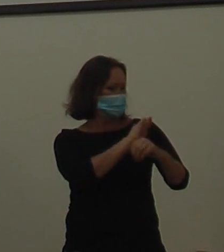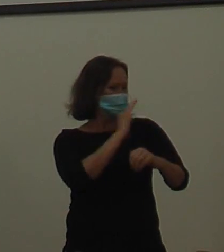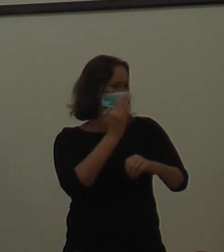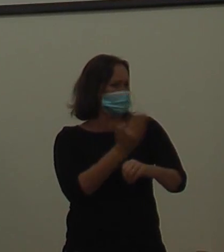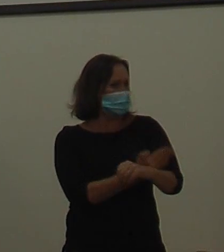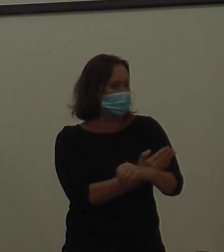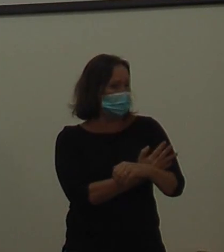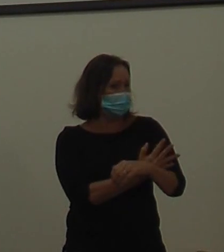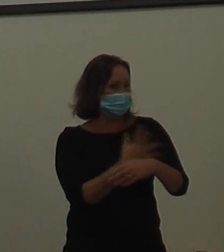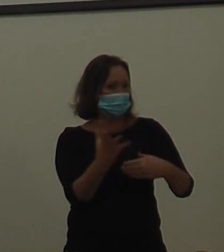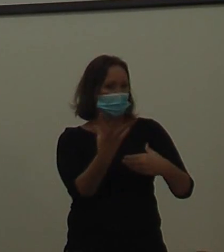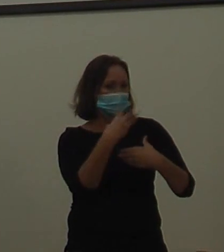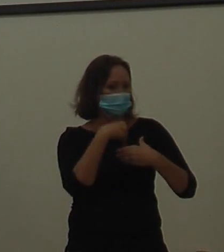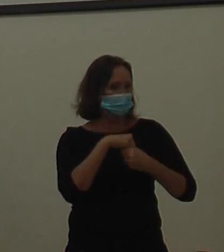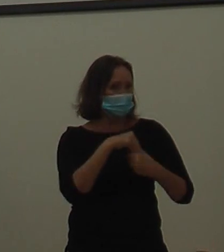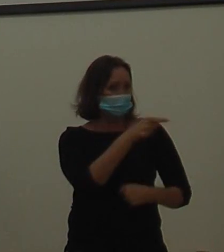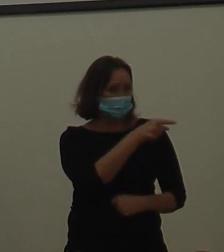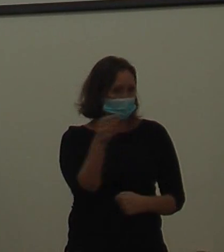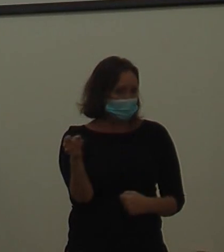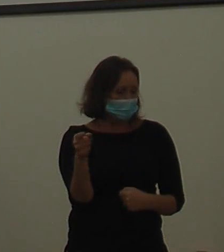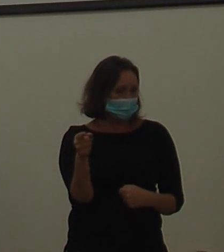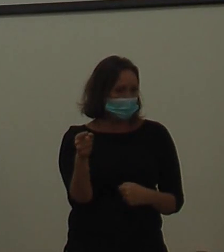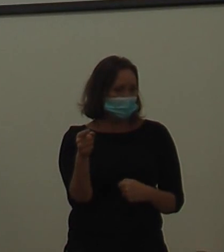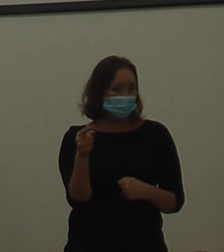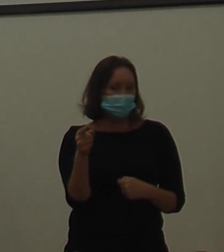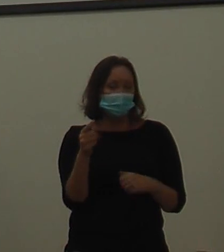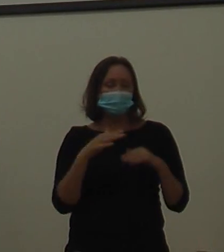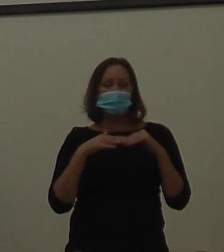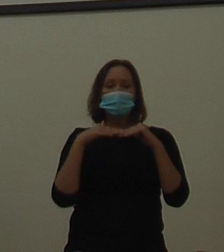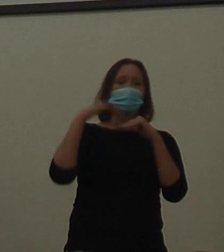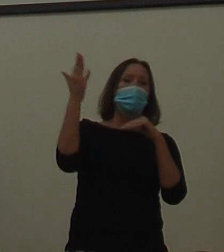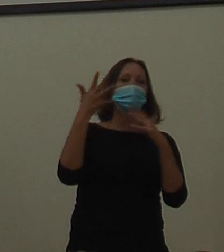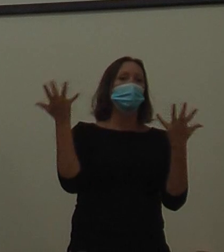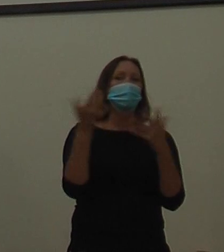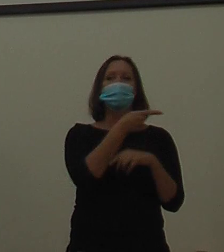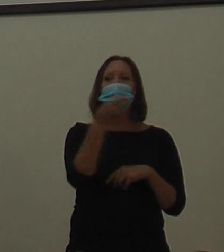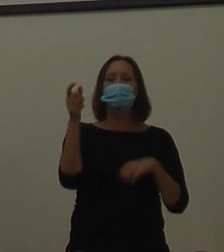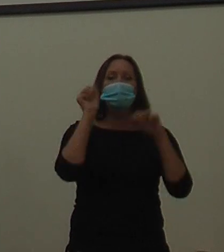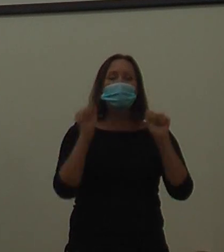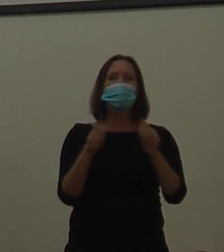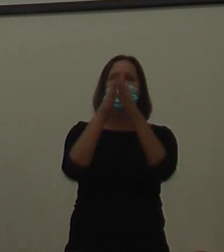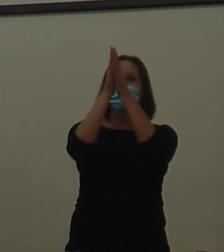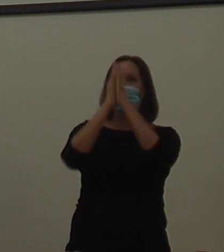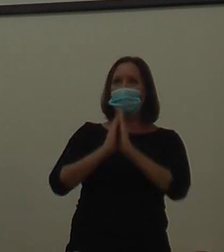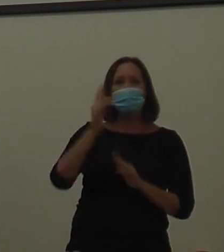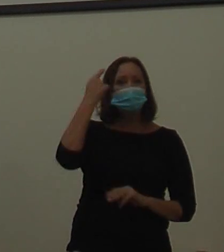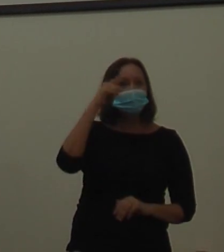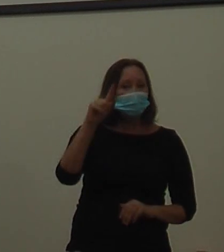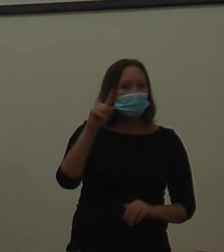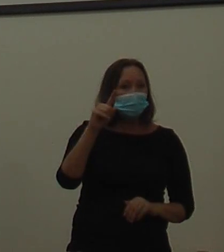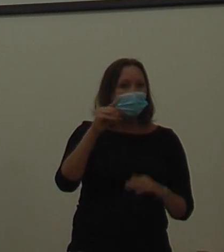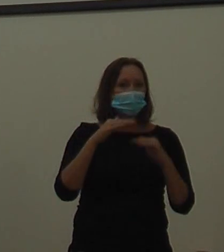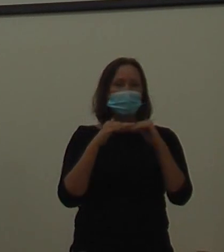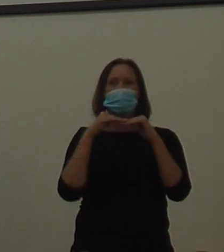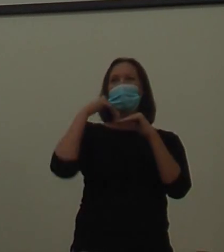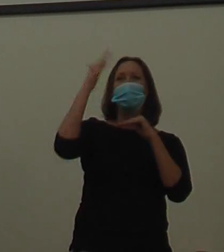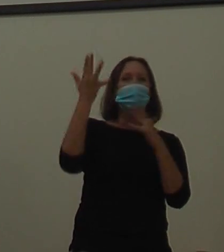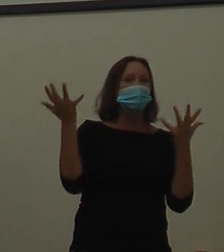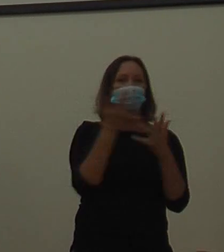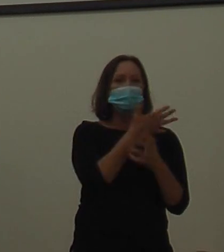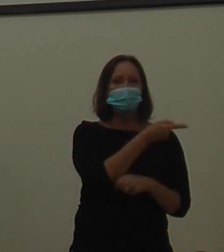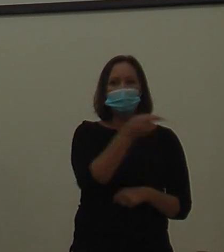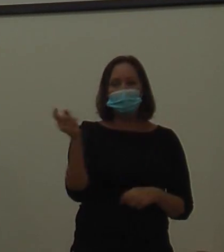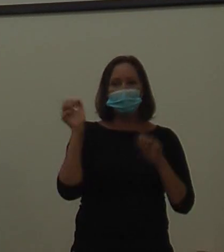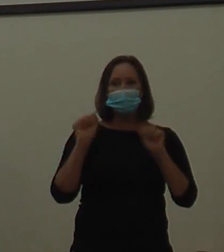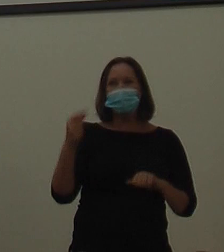is greater than what you can ask for or greater than you can even think of?